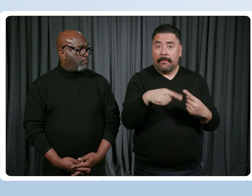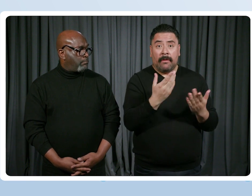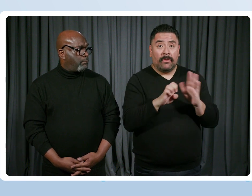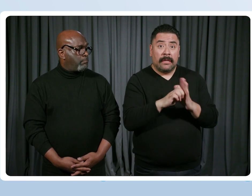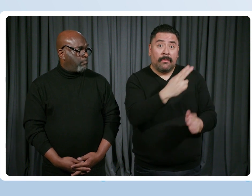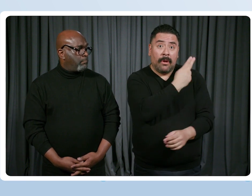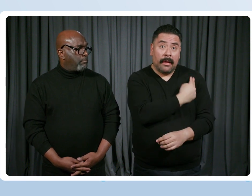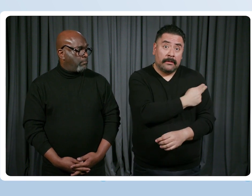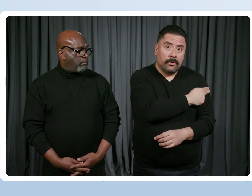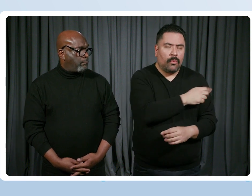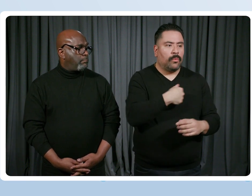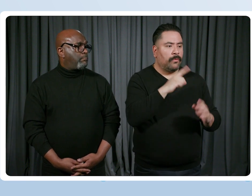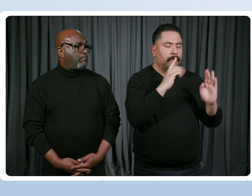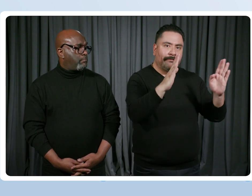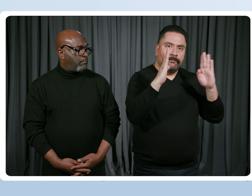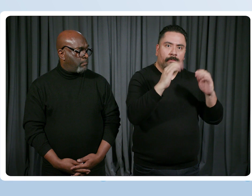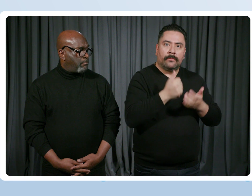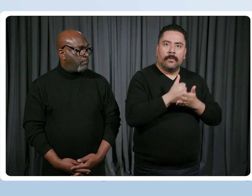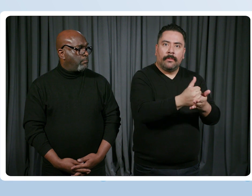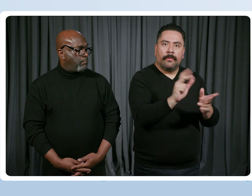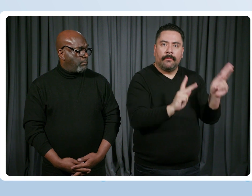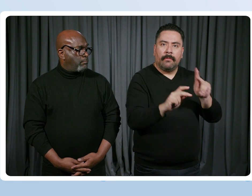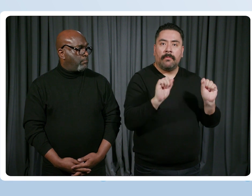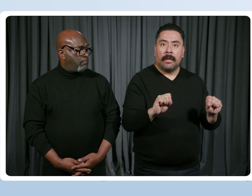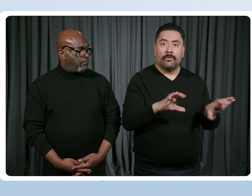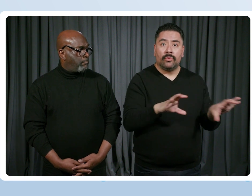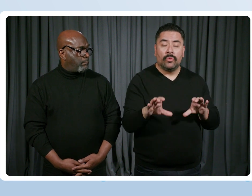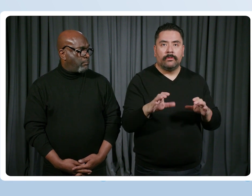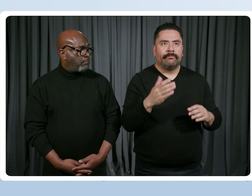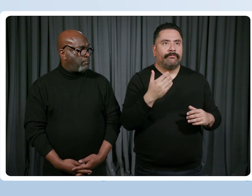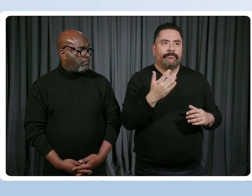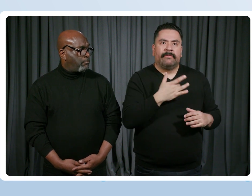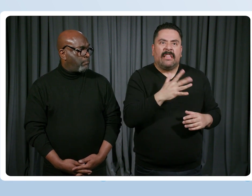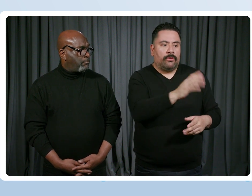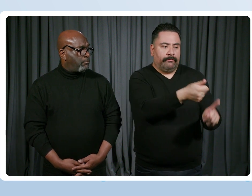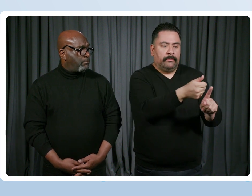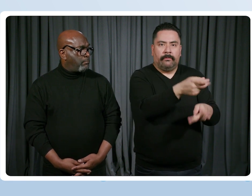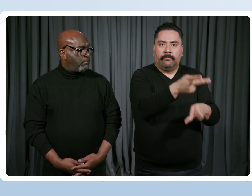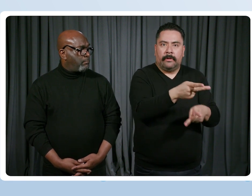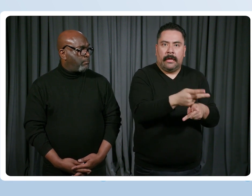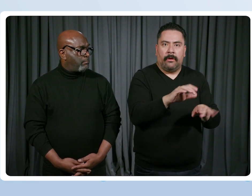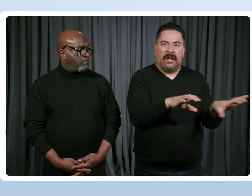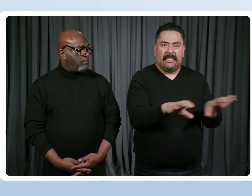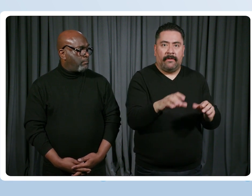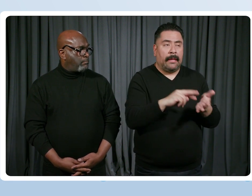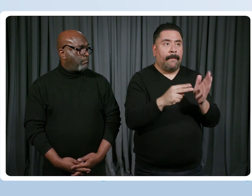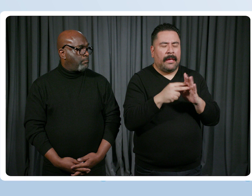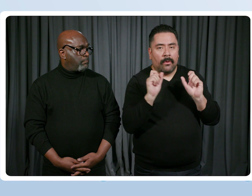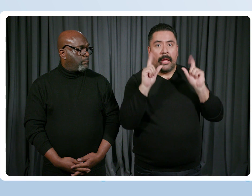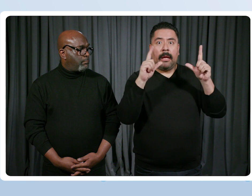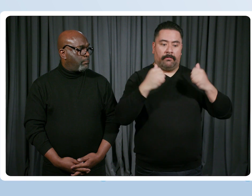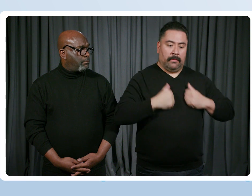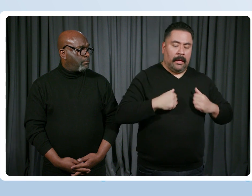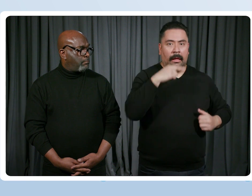hospital setting, we're really focused on helping people be able to do usually just their self-care activities. So get up and do their